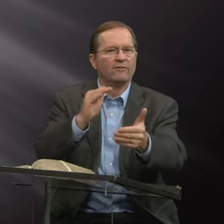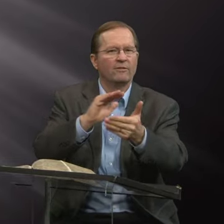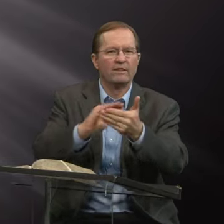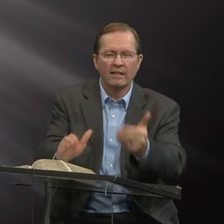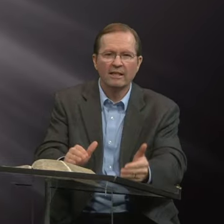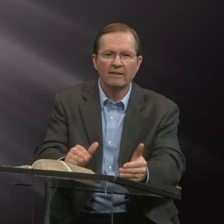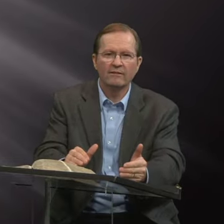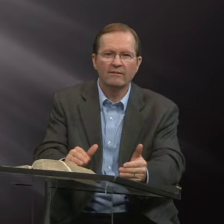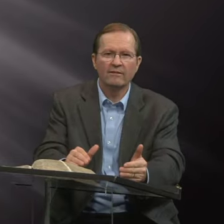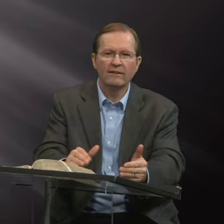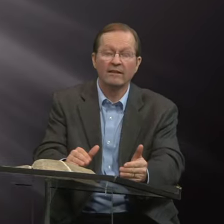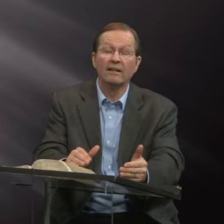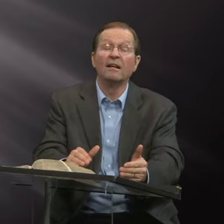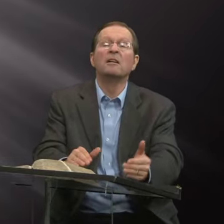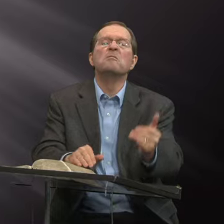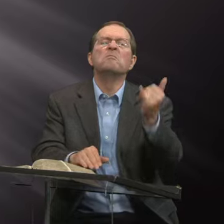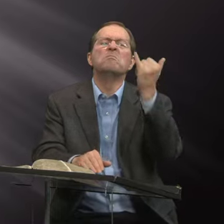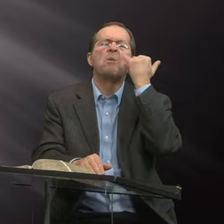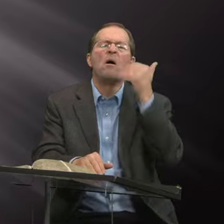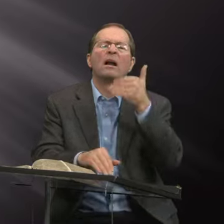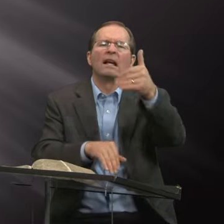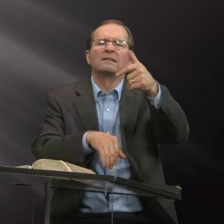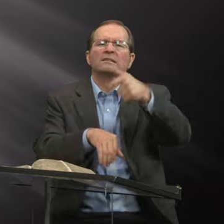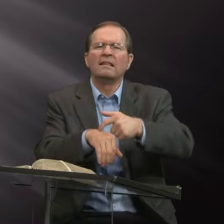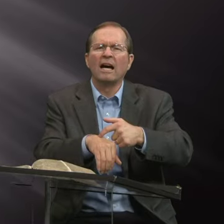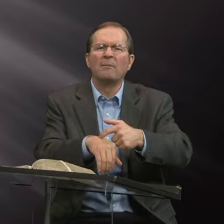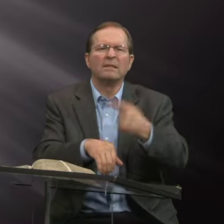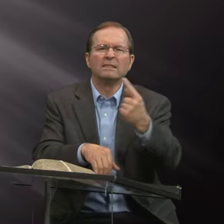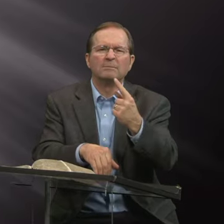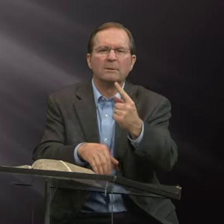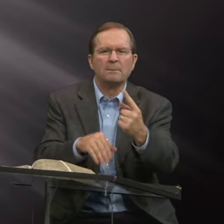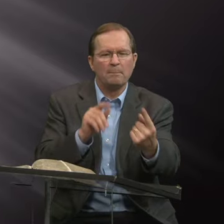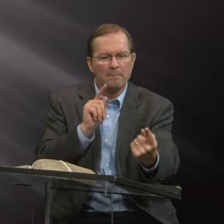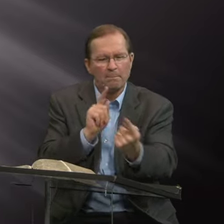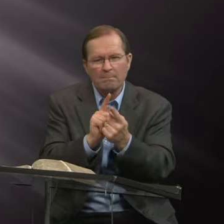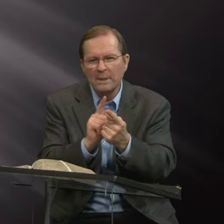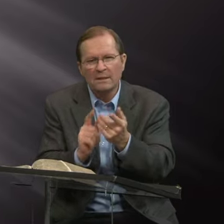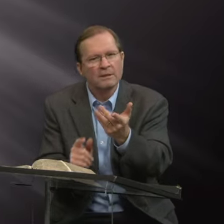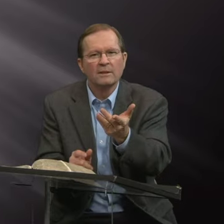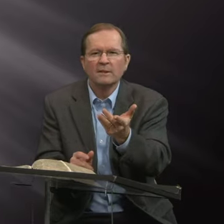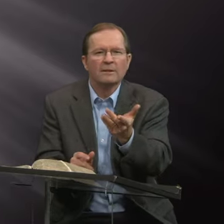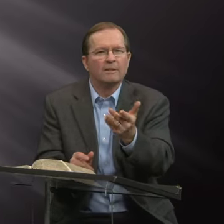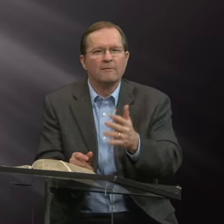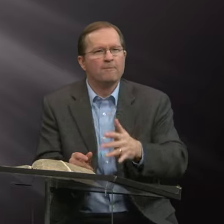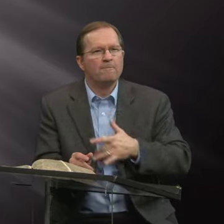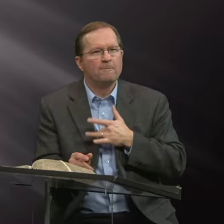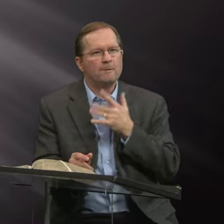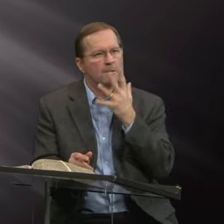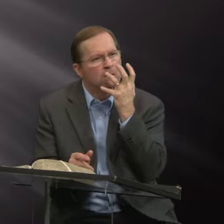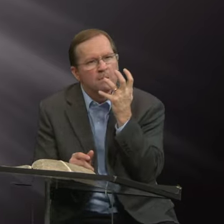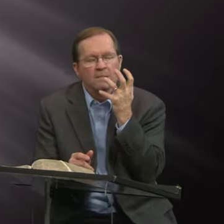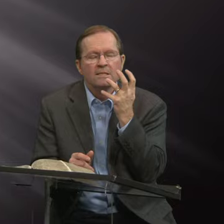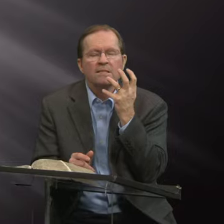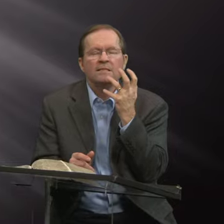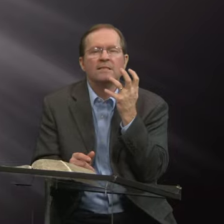heart, readily willing to forgive. Maybe the next time you meet someone